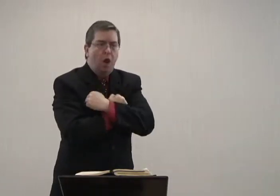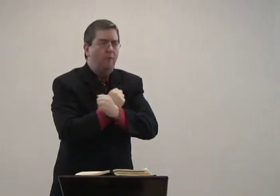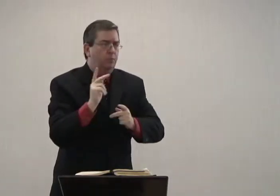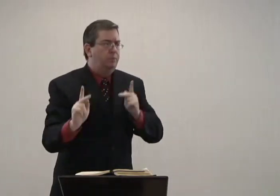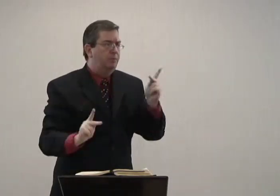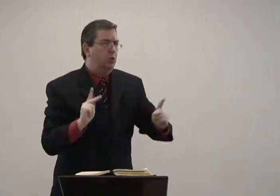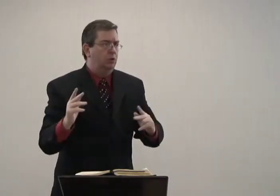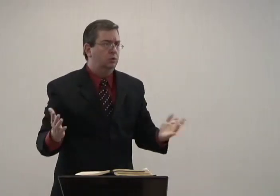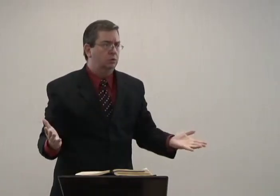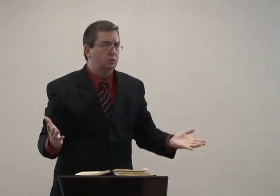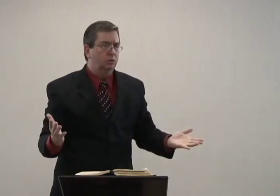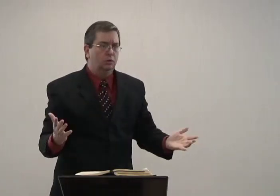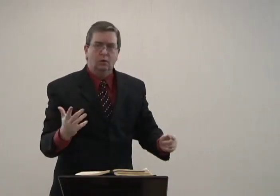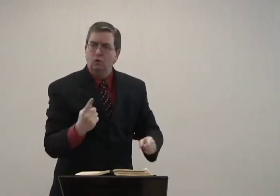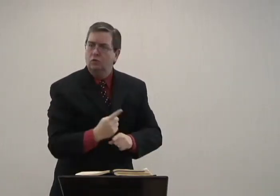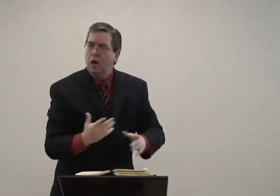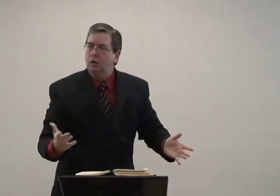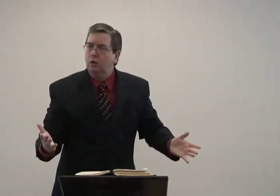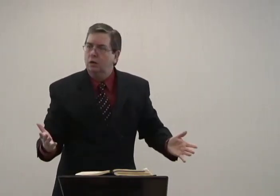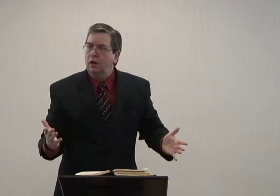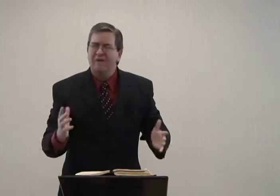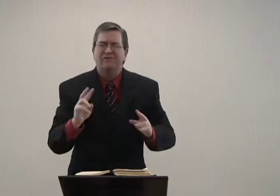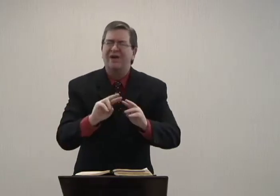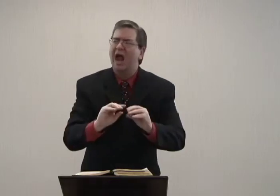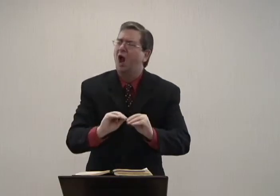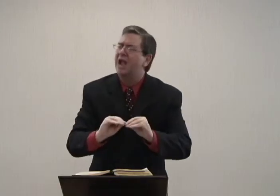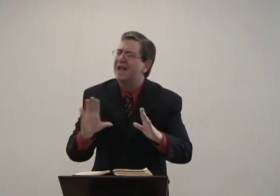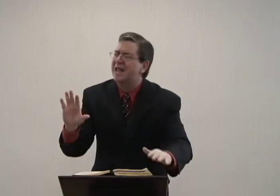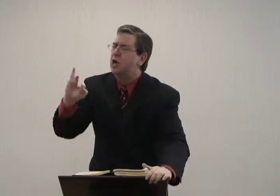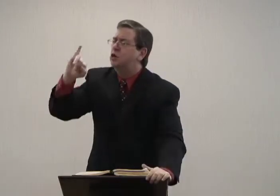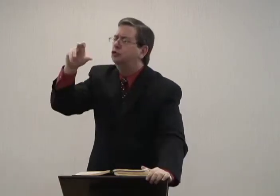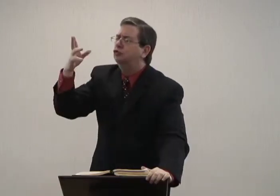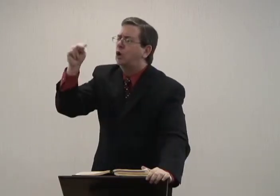You know what the Bible says? It says love people, right?